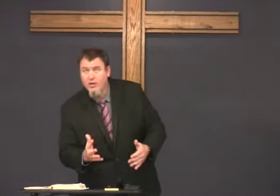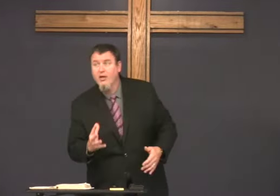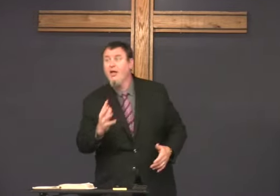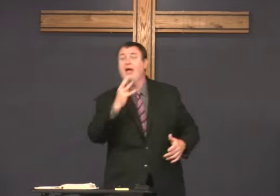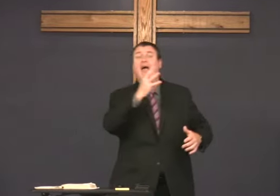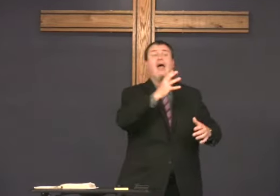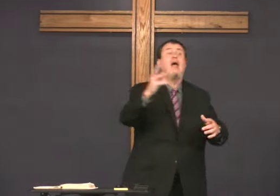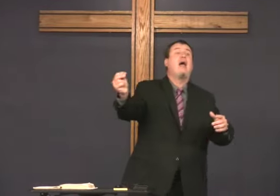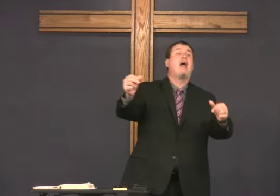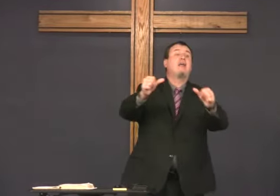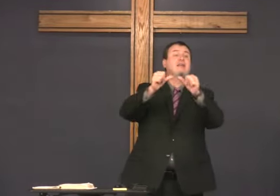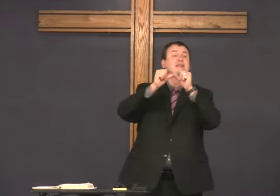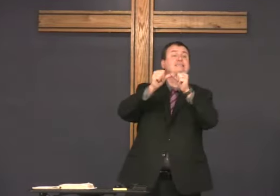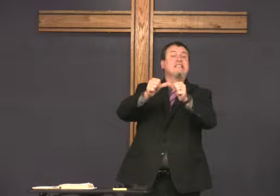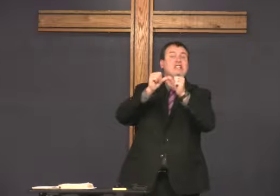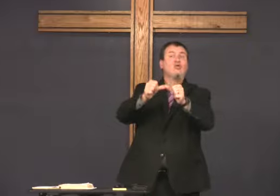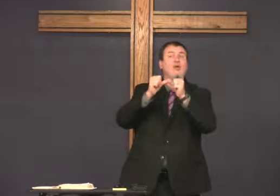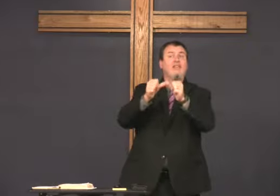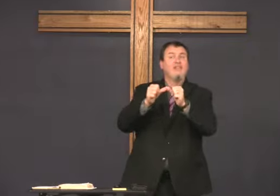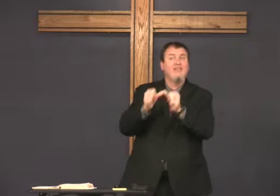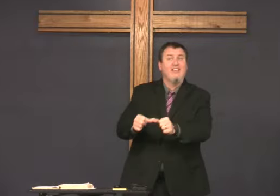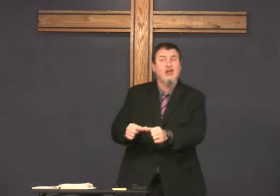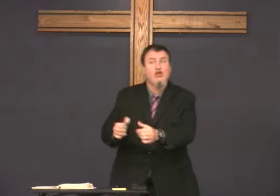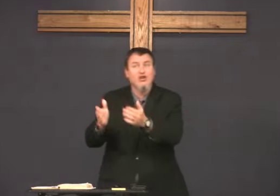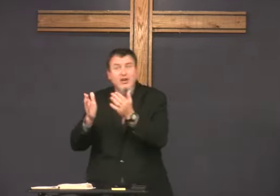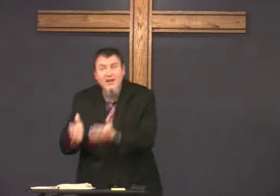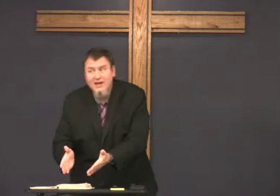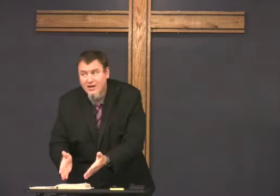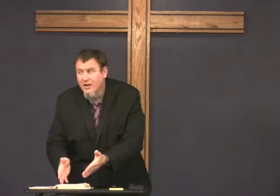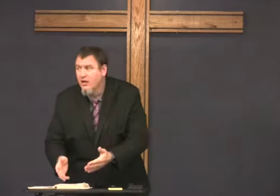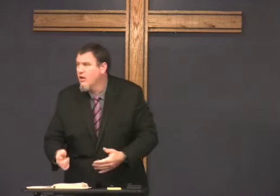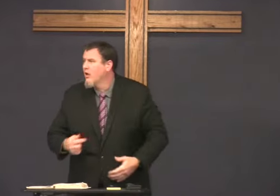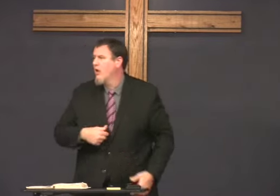the Bible, and continueth therein,